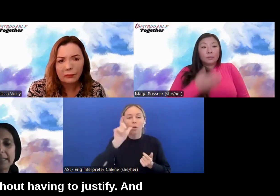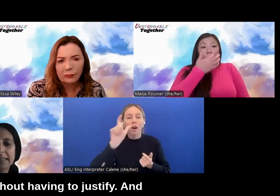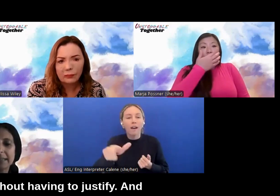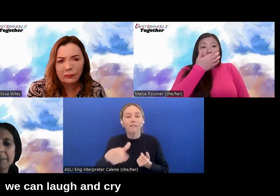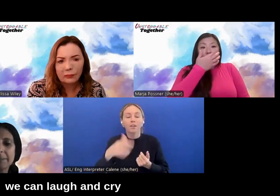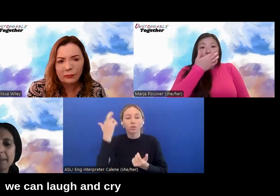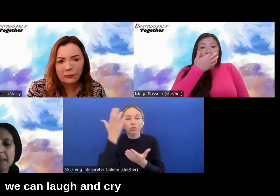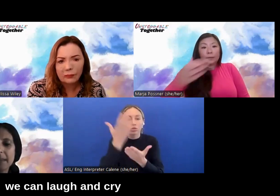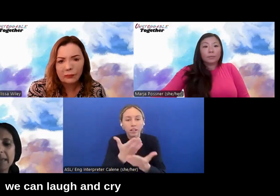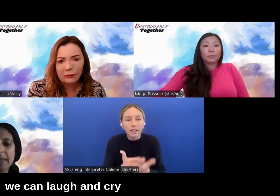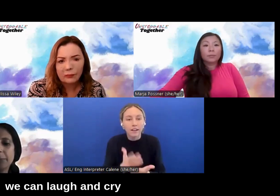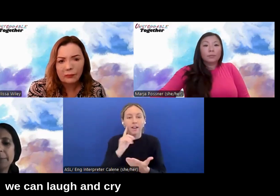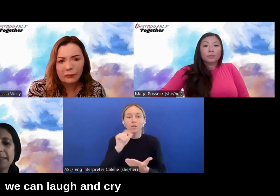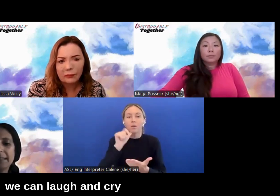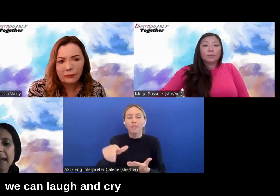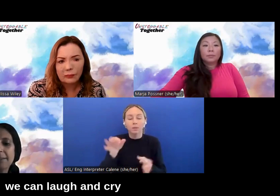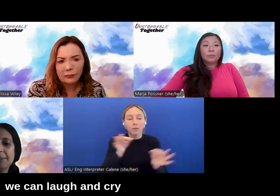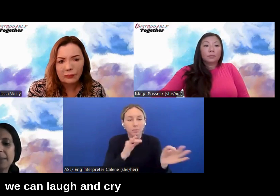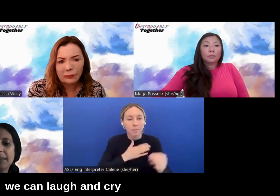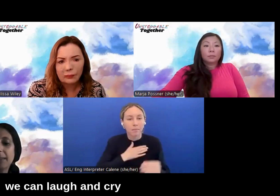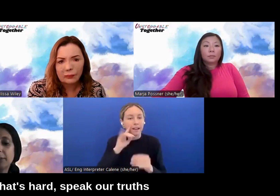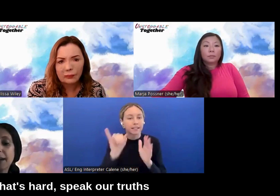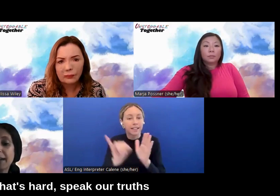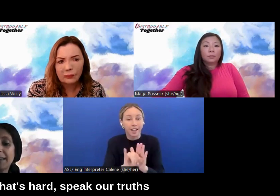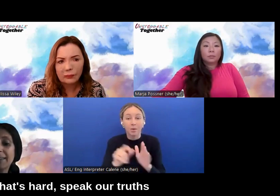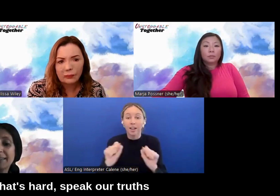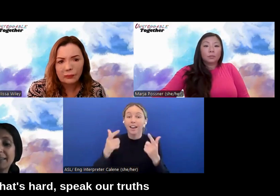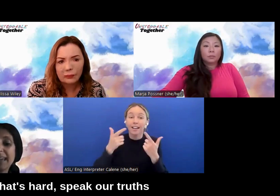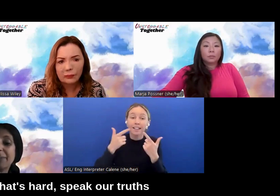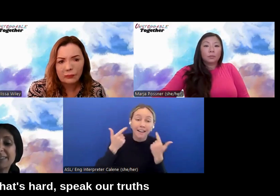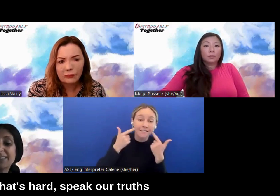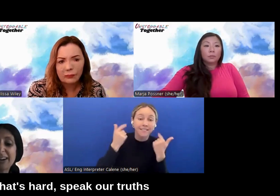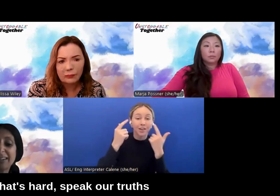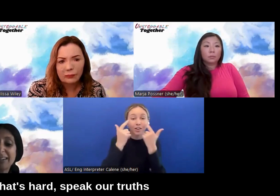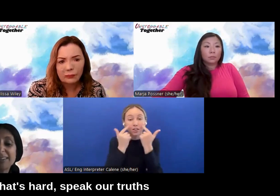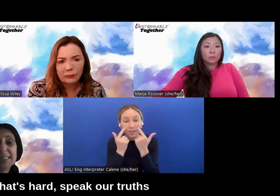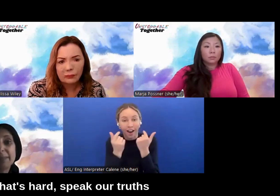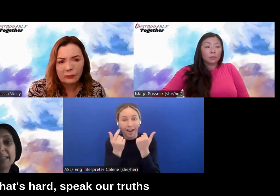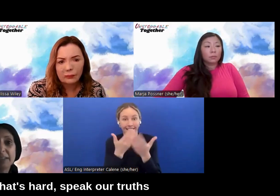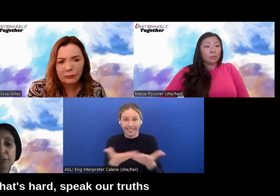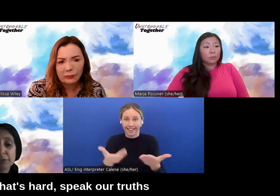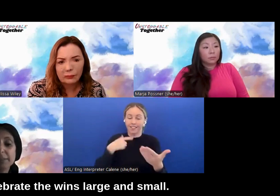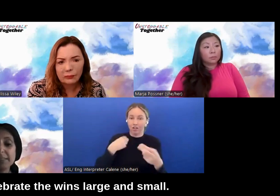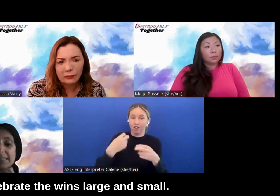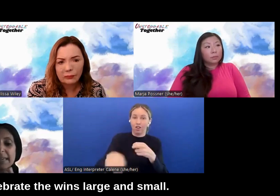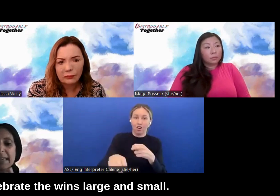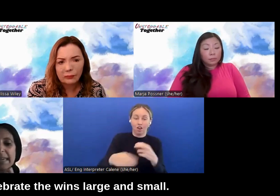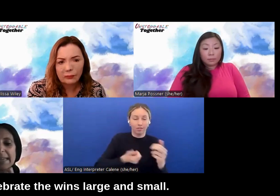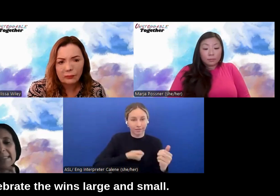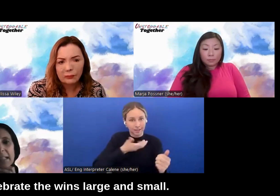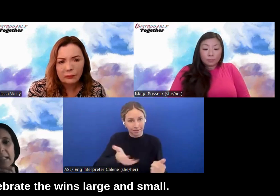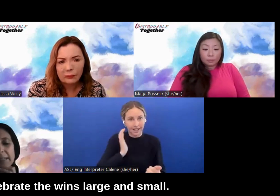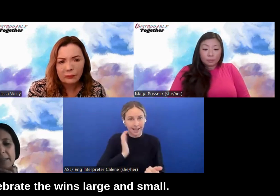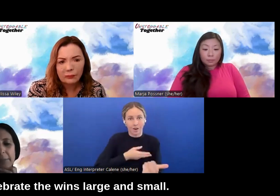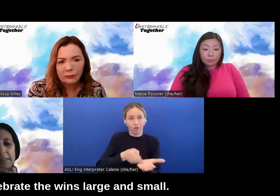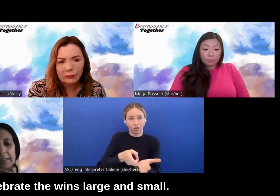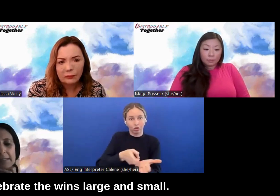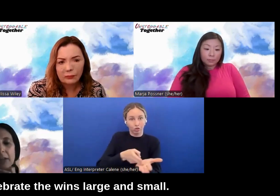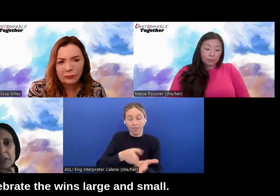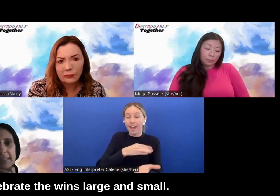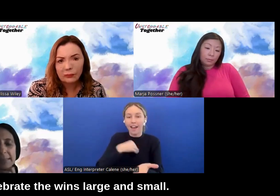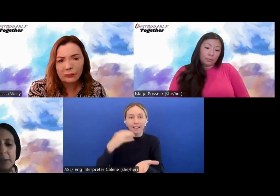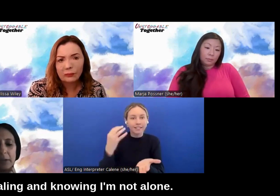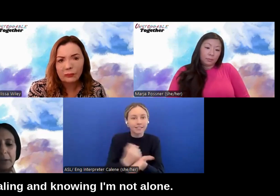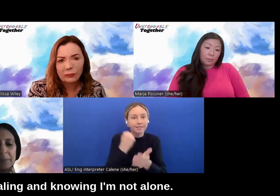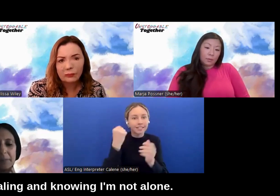your identity, and where we can laugh and cry at what's hard, speak our truths, and celebrate the wins,